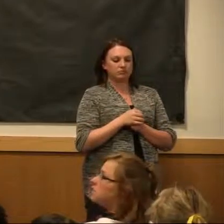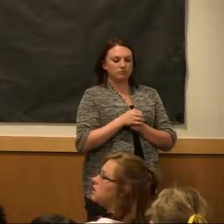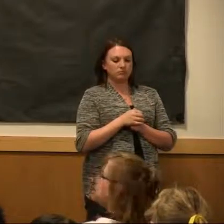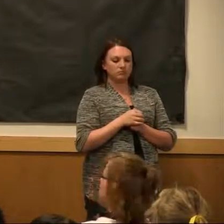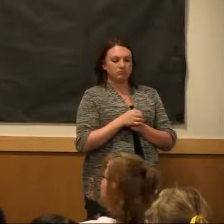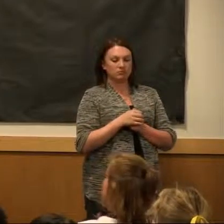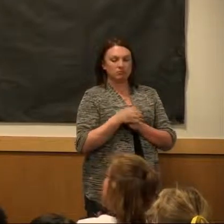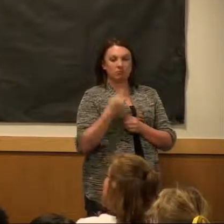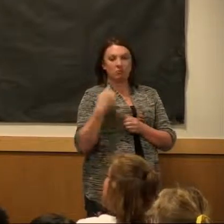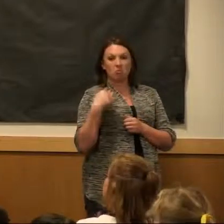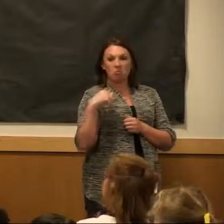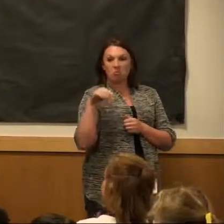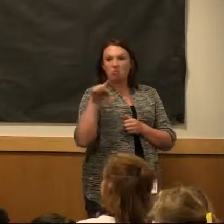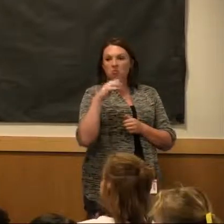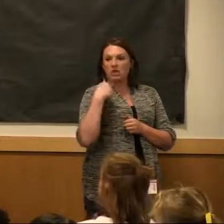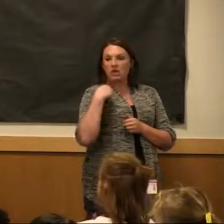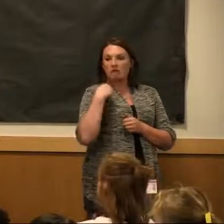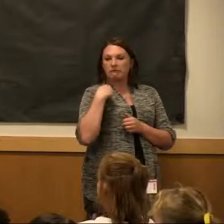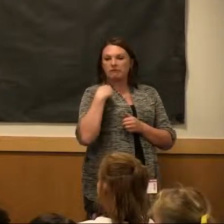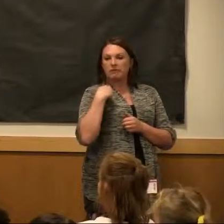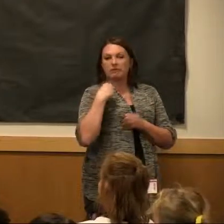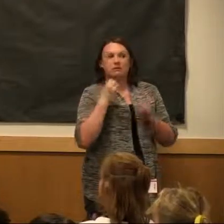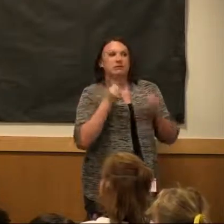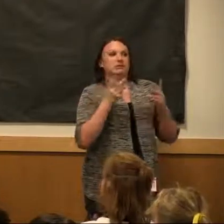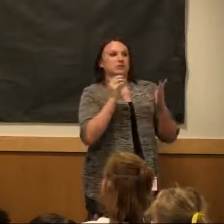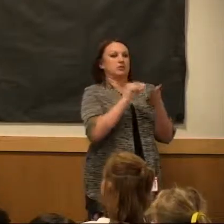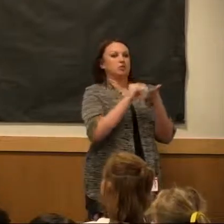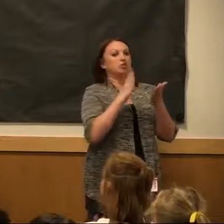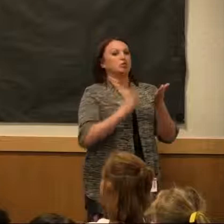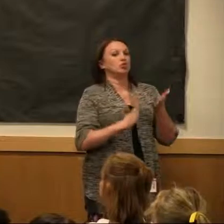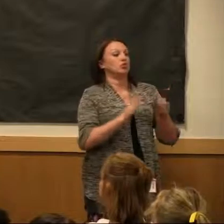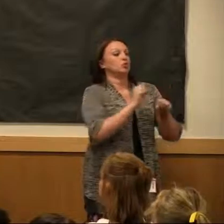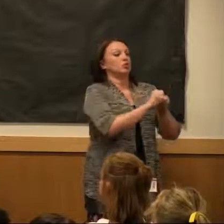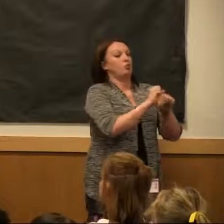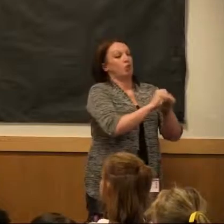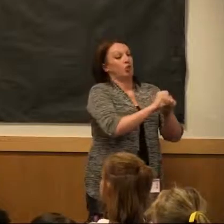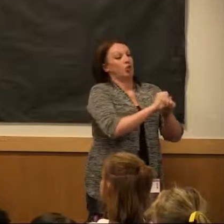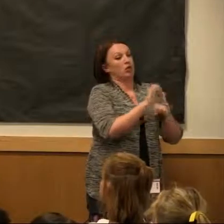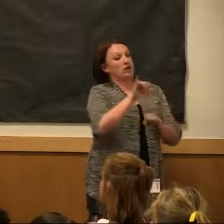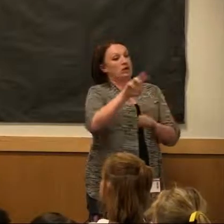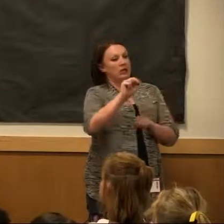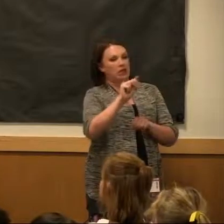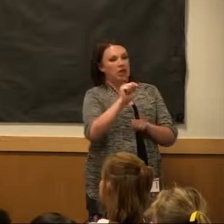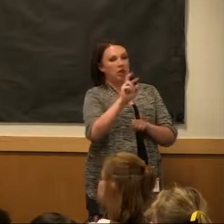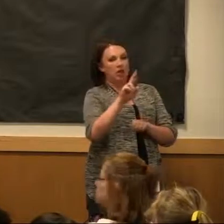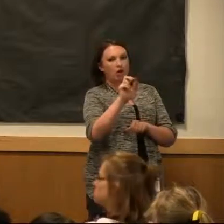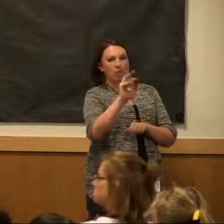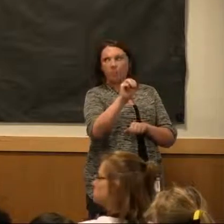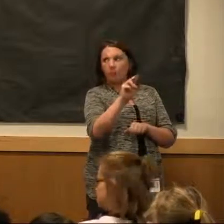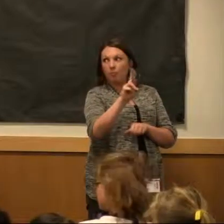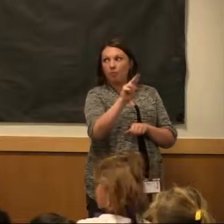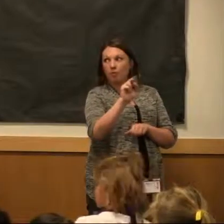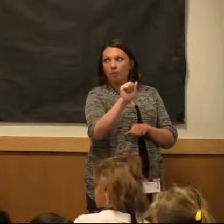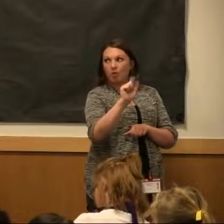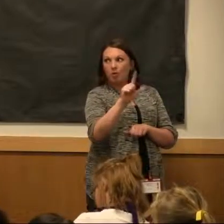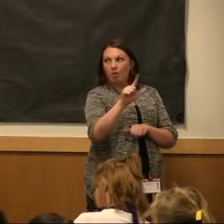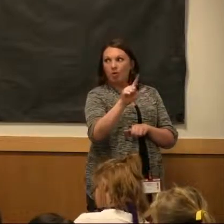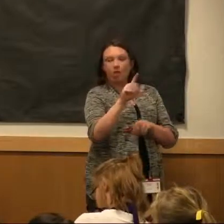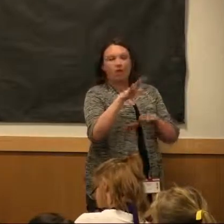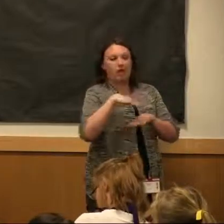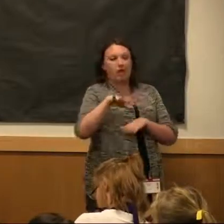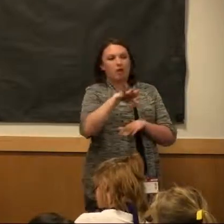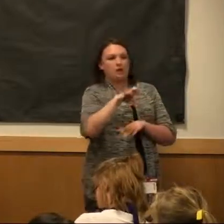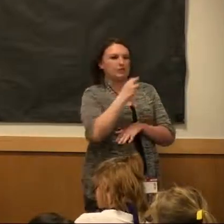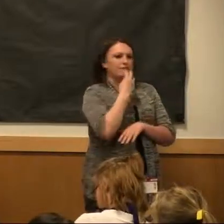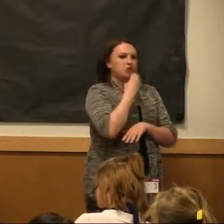We have many students on our campus who work in our intramural area, not only as officials, but also as supervisors